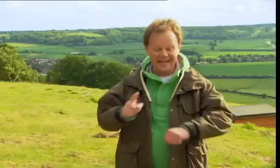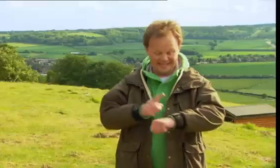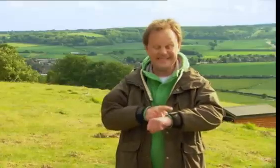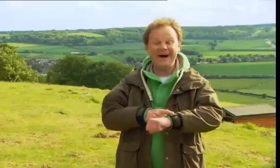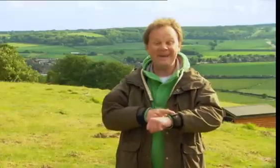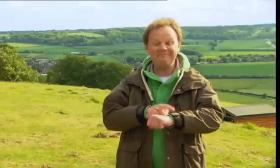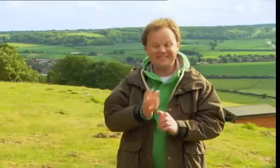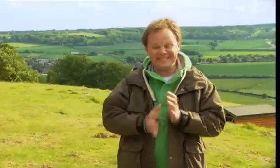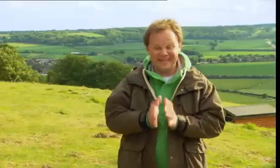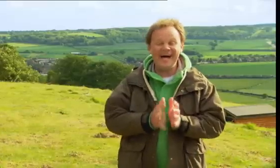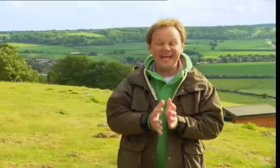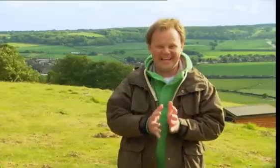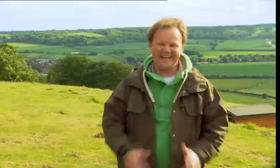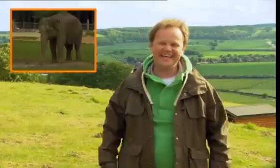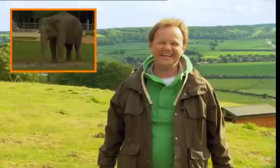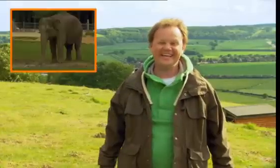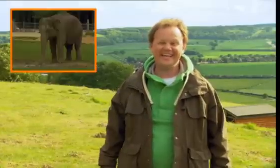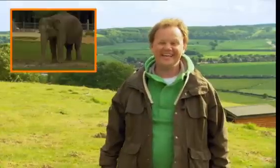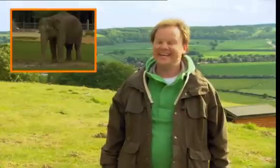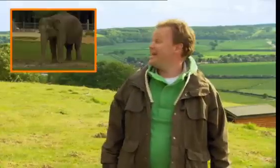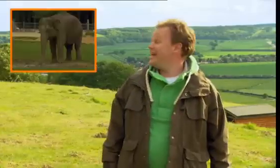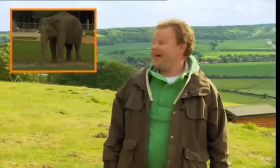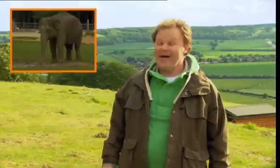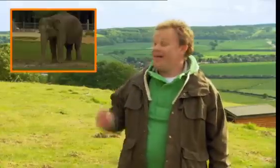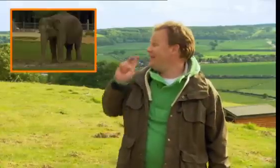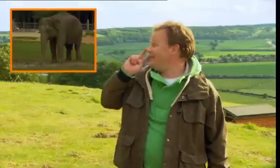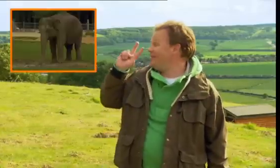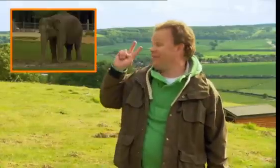It's time to sign. Ah, look.